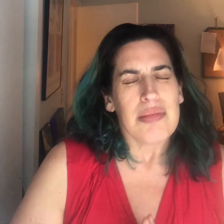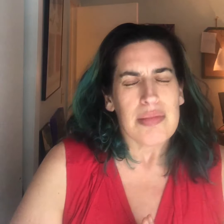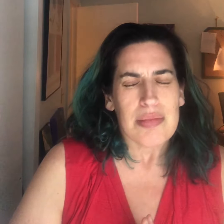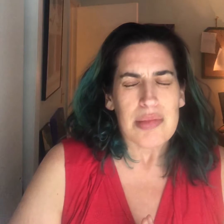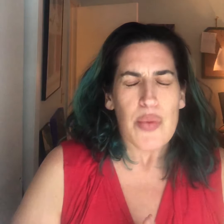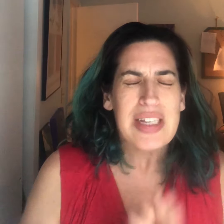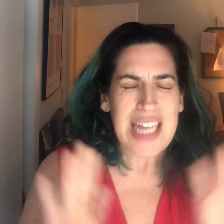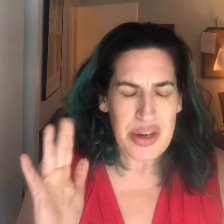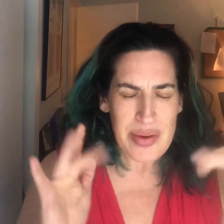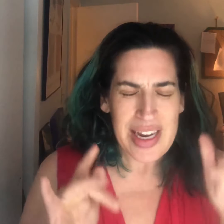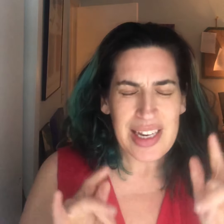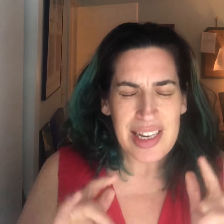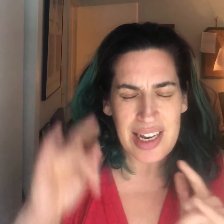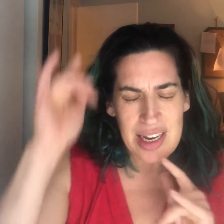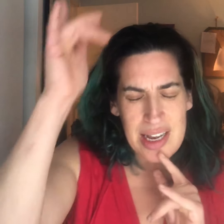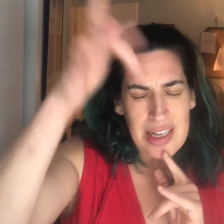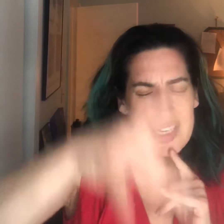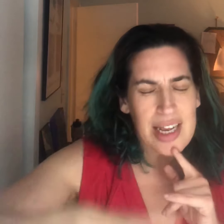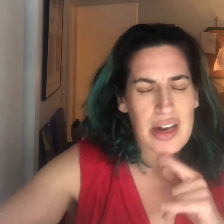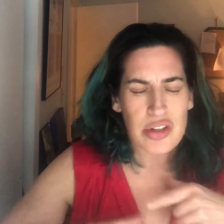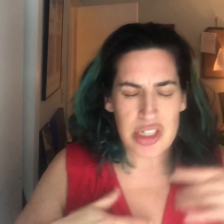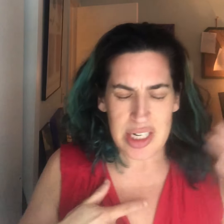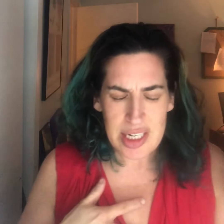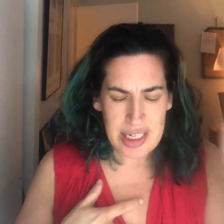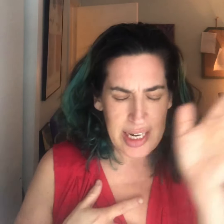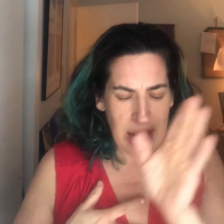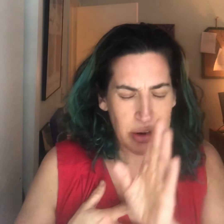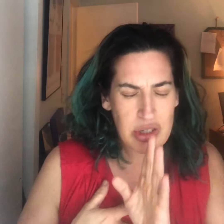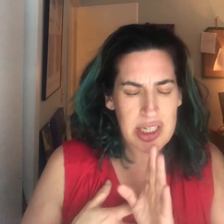We send you healing, healing energy, healing energy.